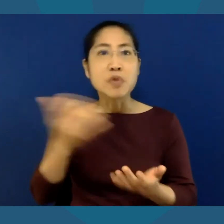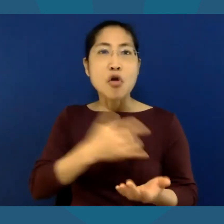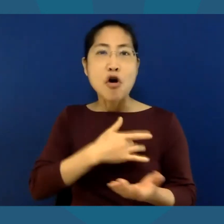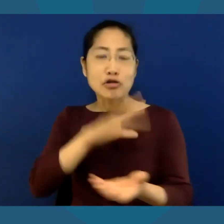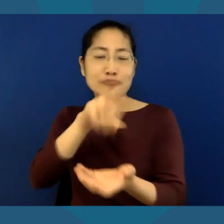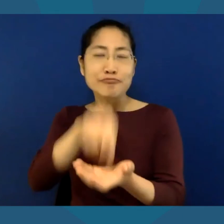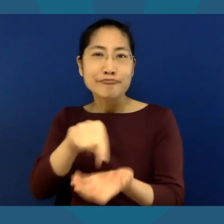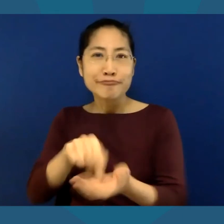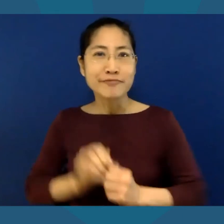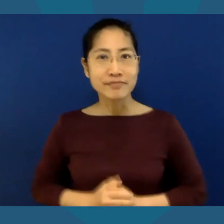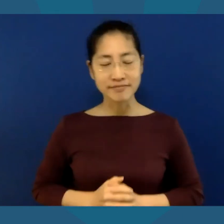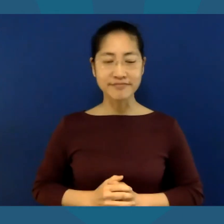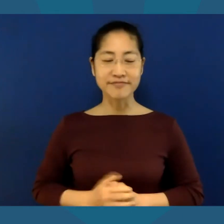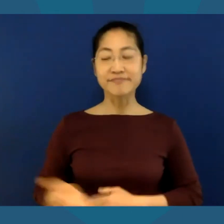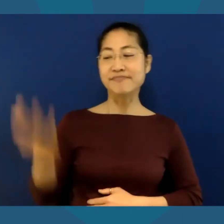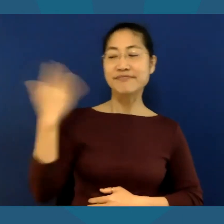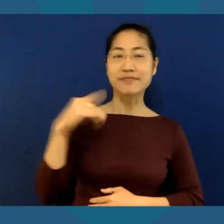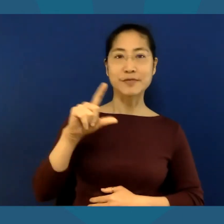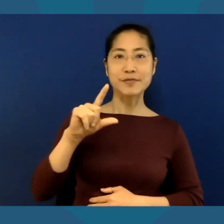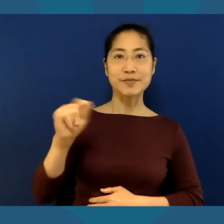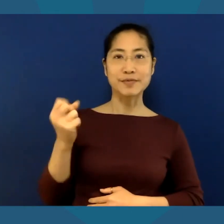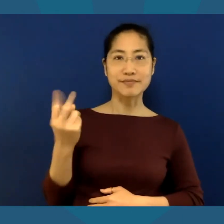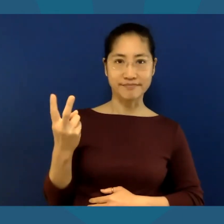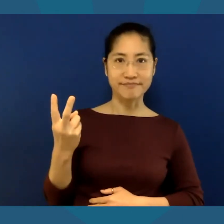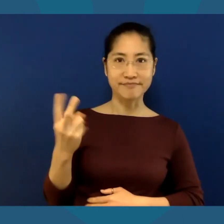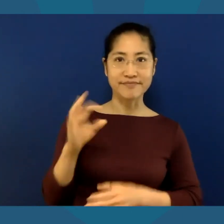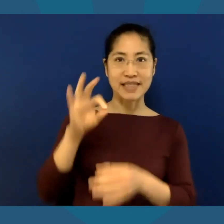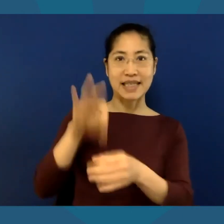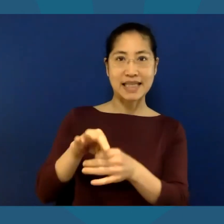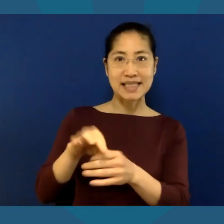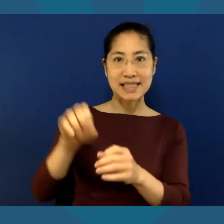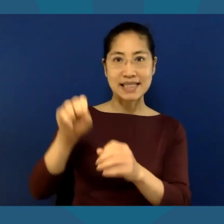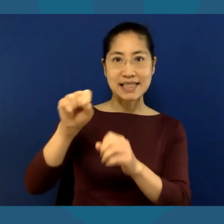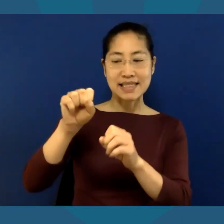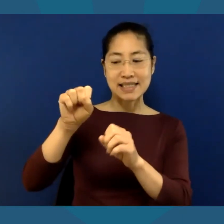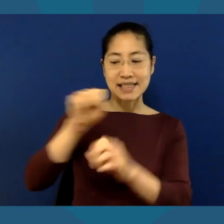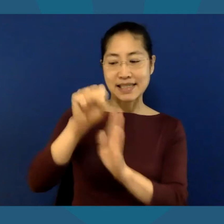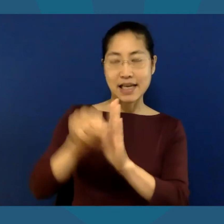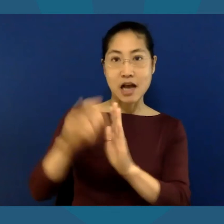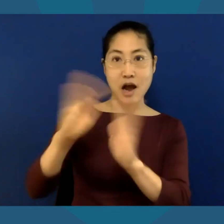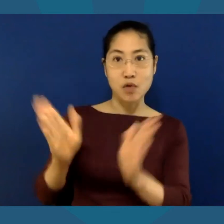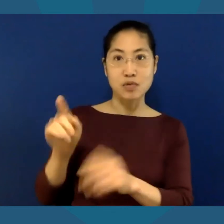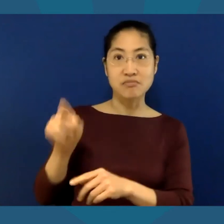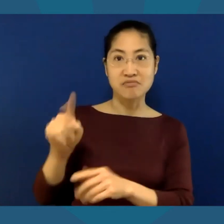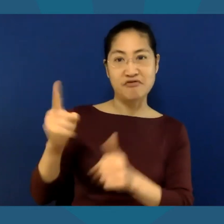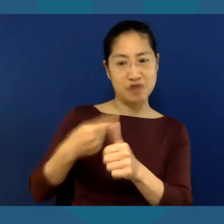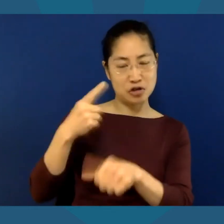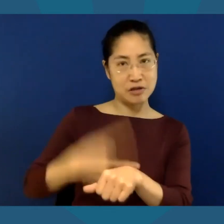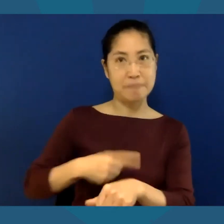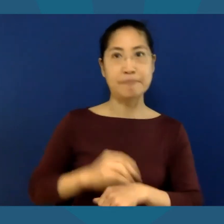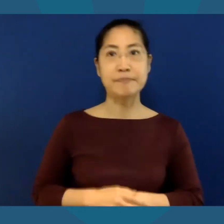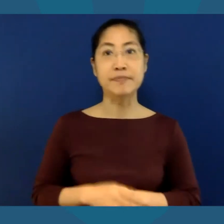sense and straight from the heart. First elected to the Arizona State House in